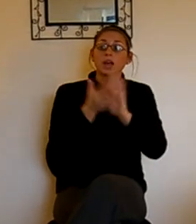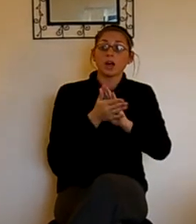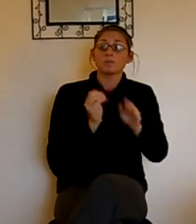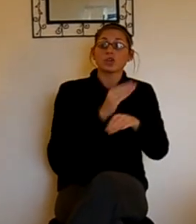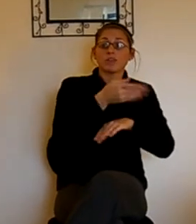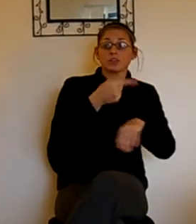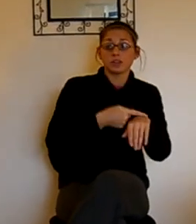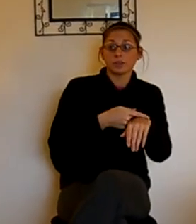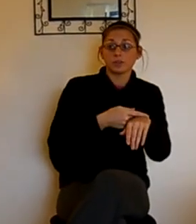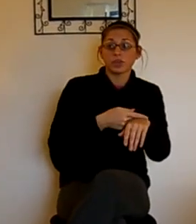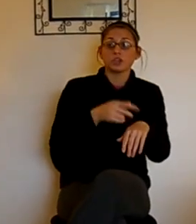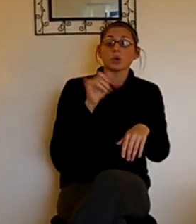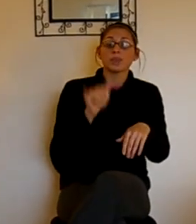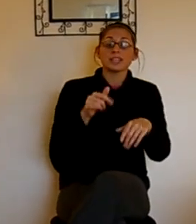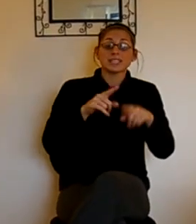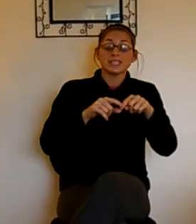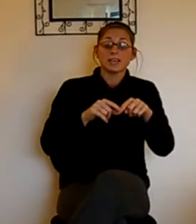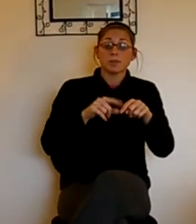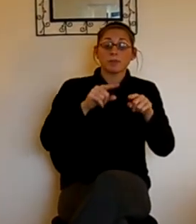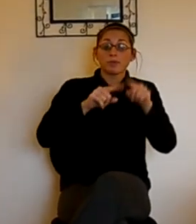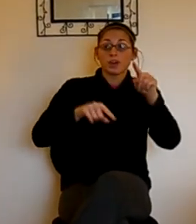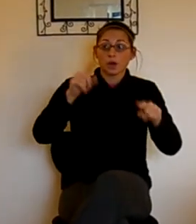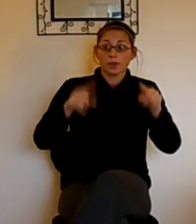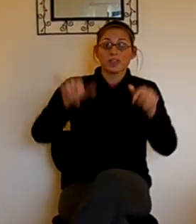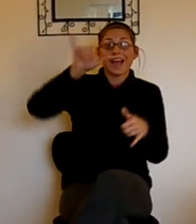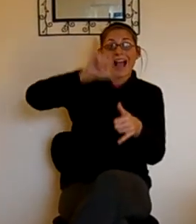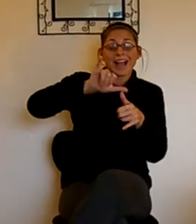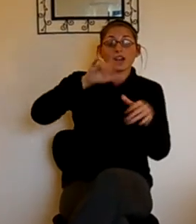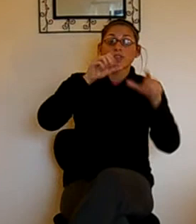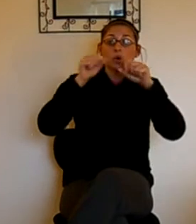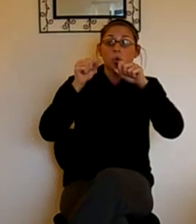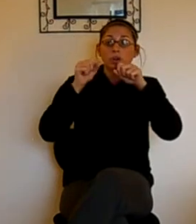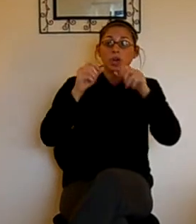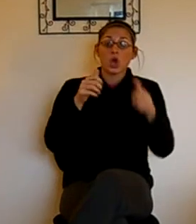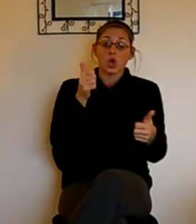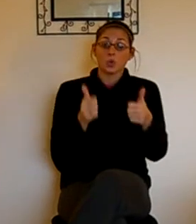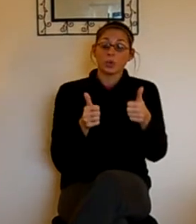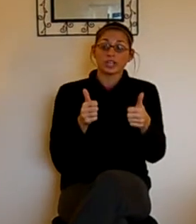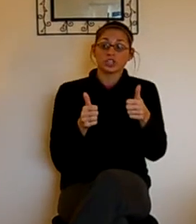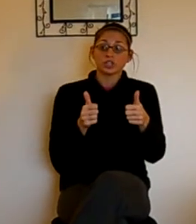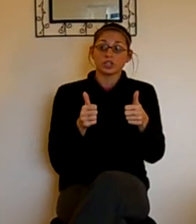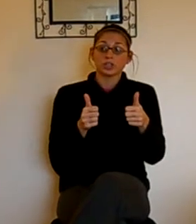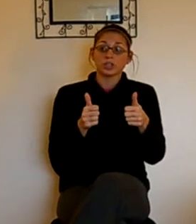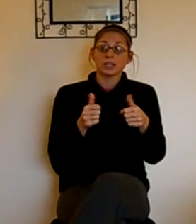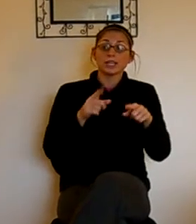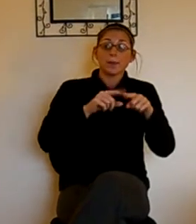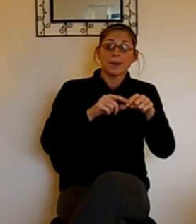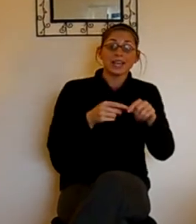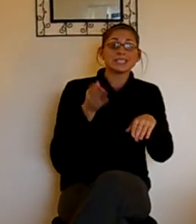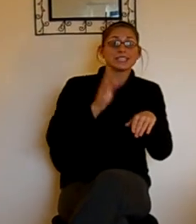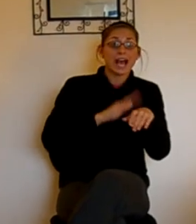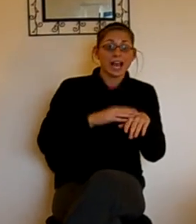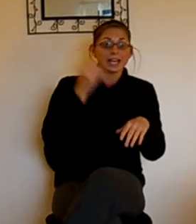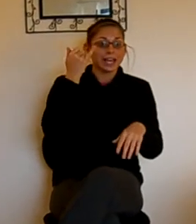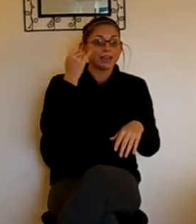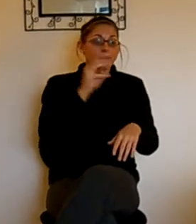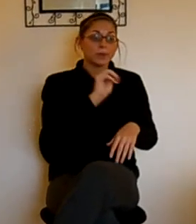dependent variable, the height of the corn, which is dependent on if Miracle-Gro is there or not.